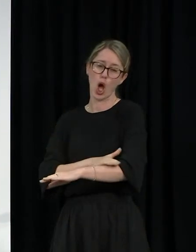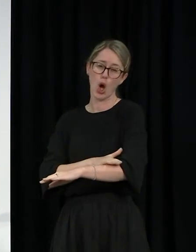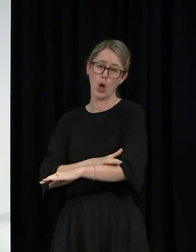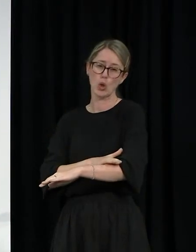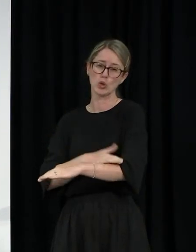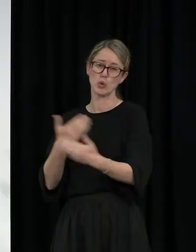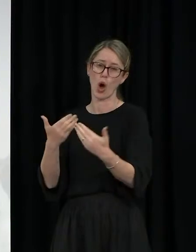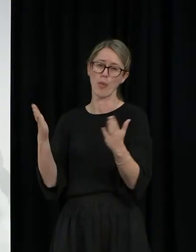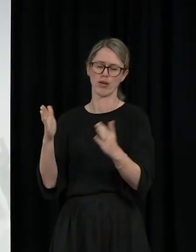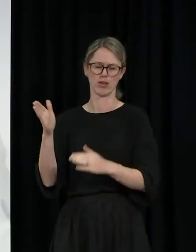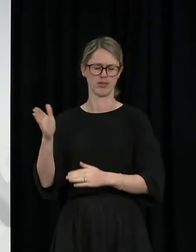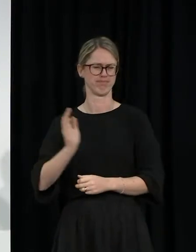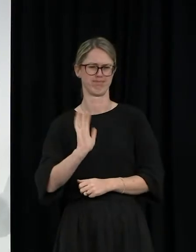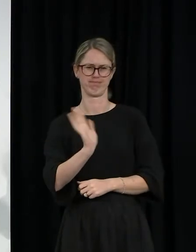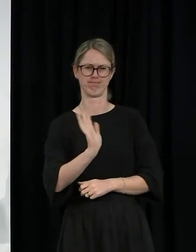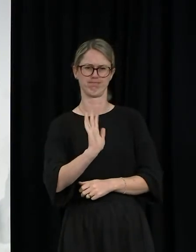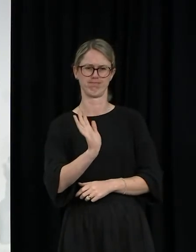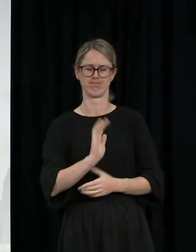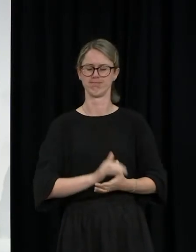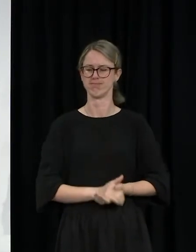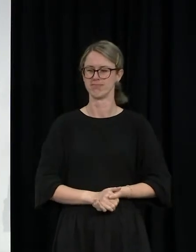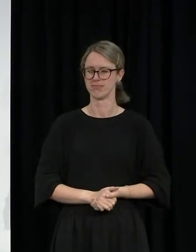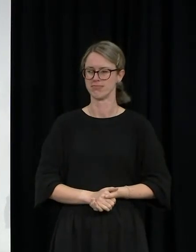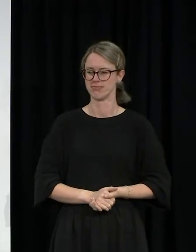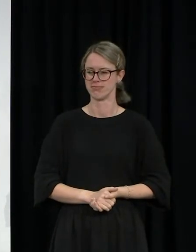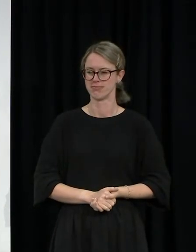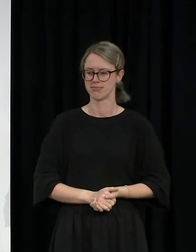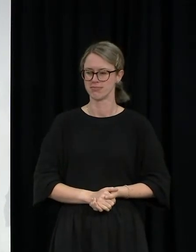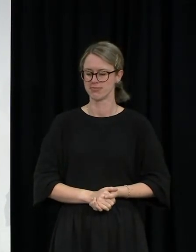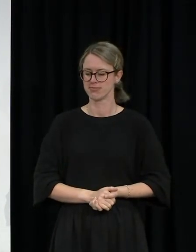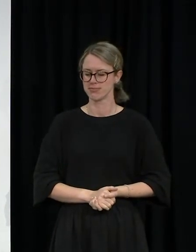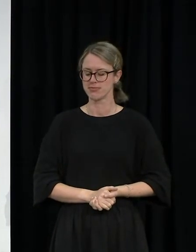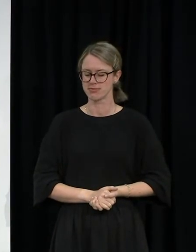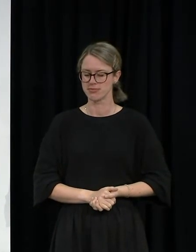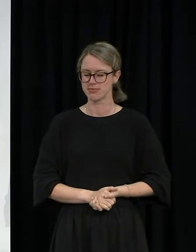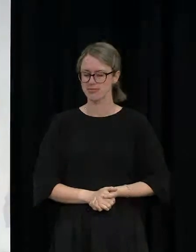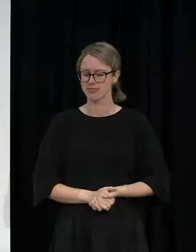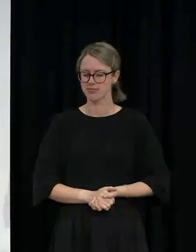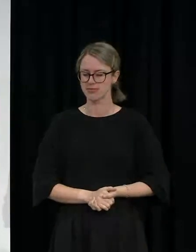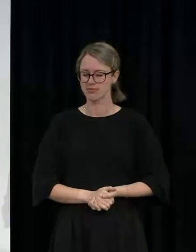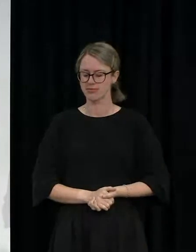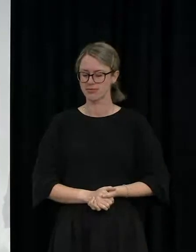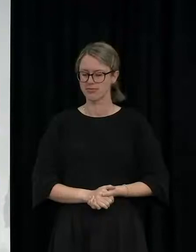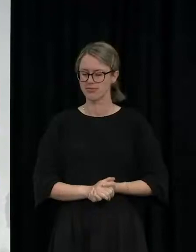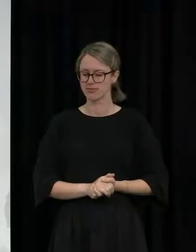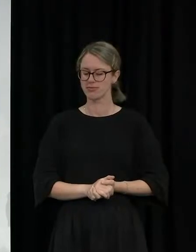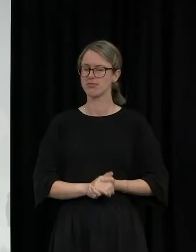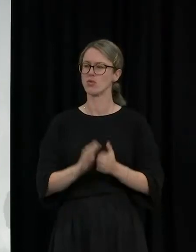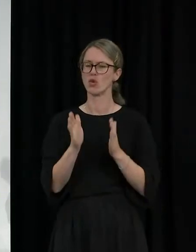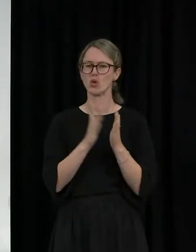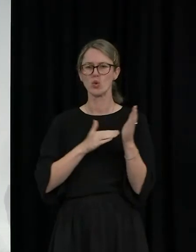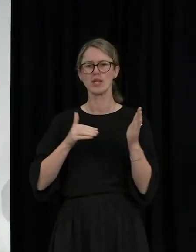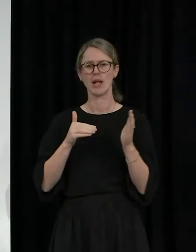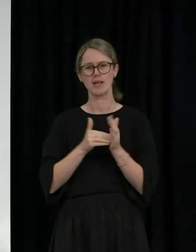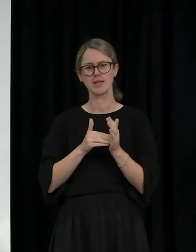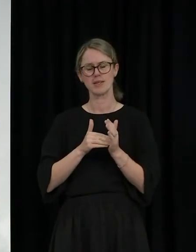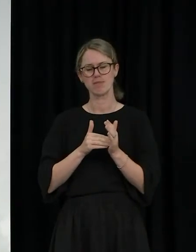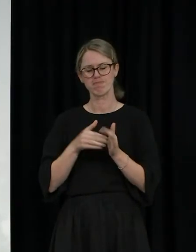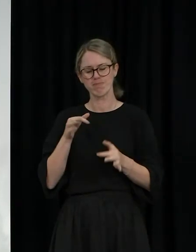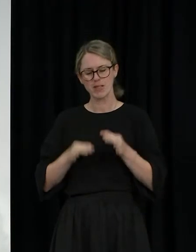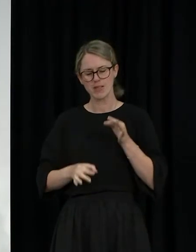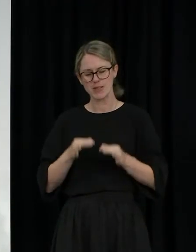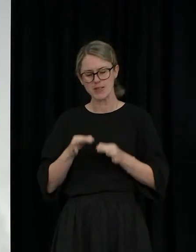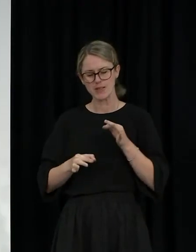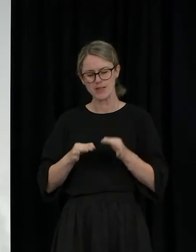COVID-19 response? Absolutely not. What it shows is that we are continuing to adopt an approach that has meant that we have had one